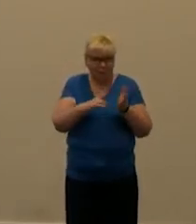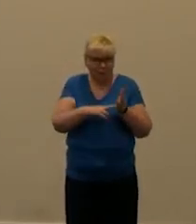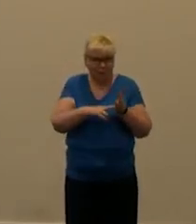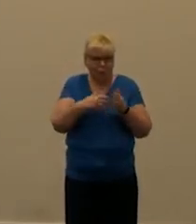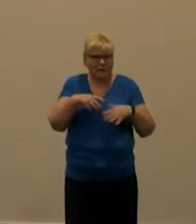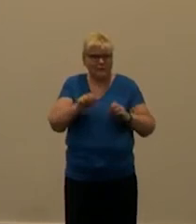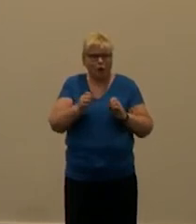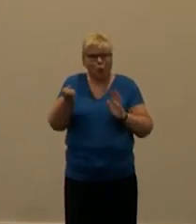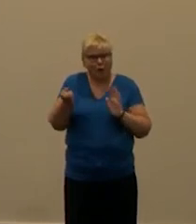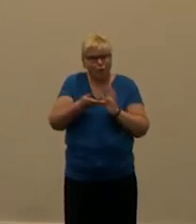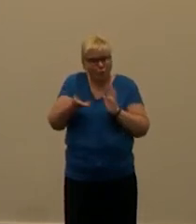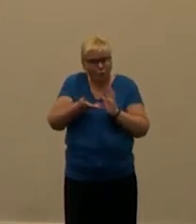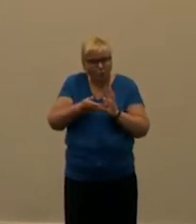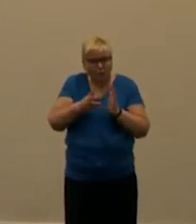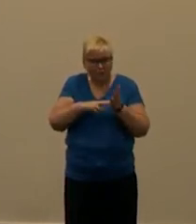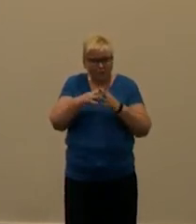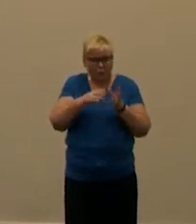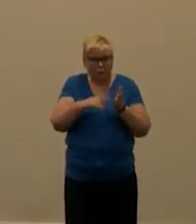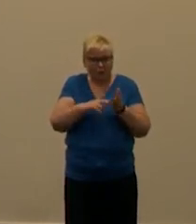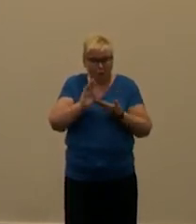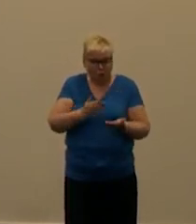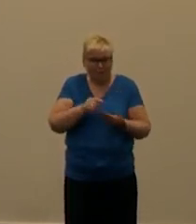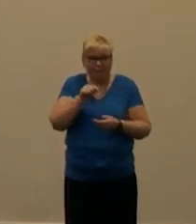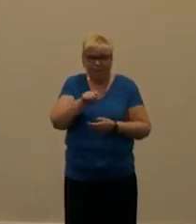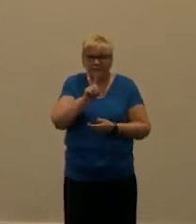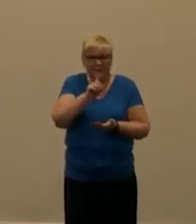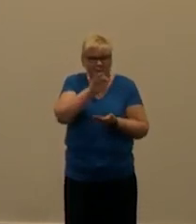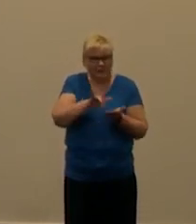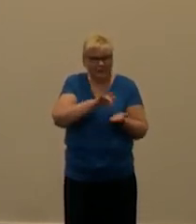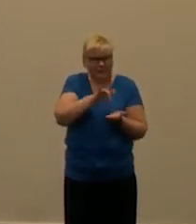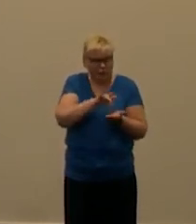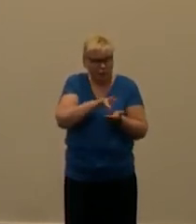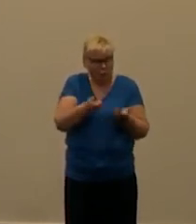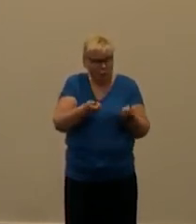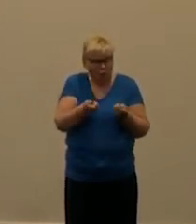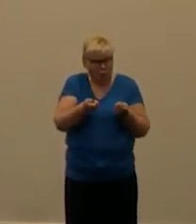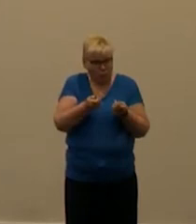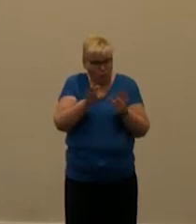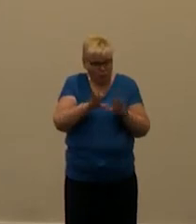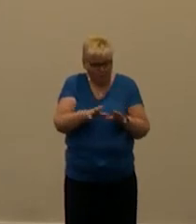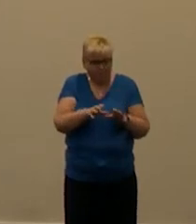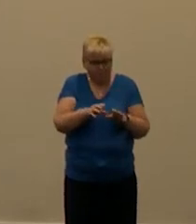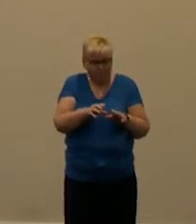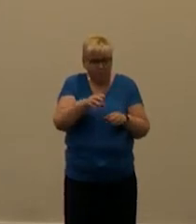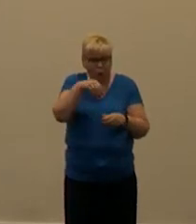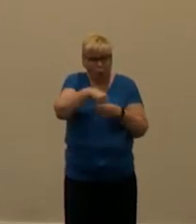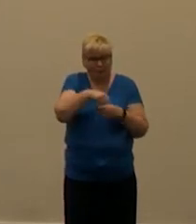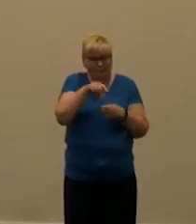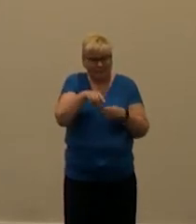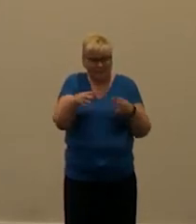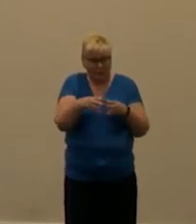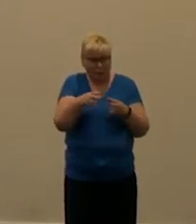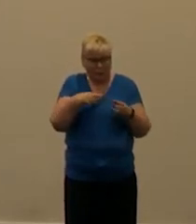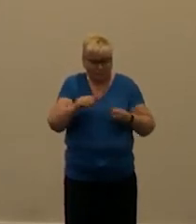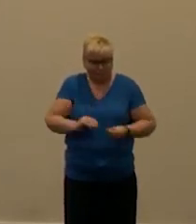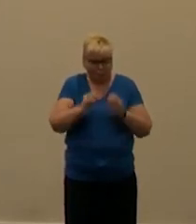installing the Virtual WAN service itself. This is the central control pane. So inside the control plane, you configure